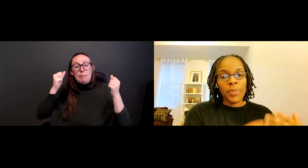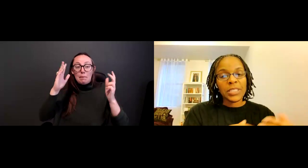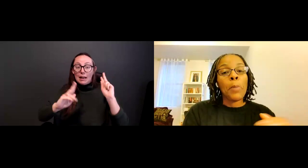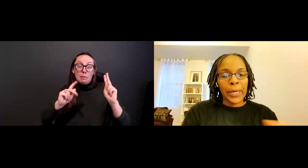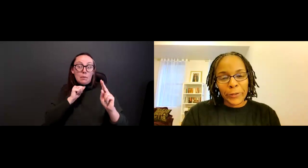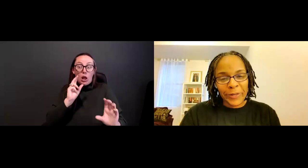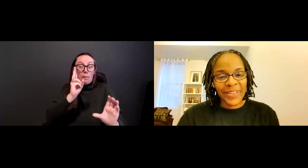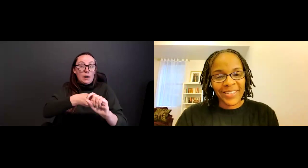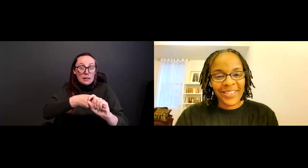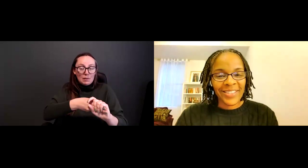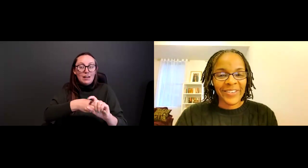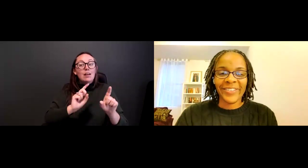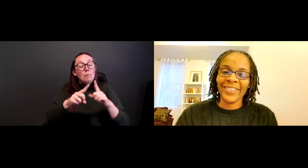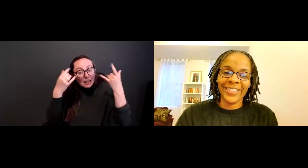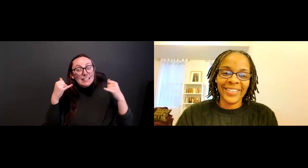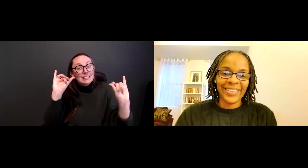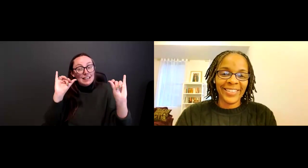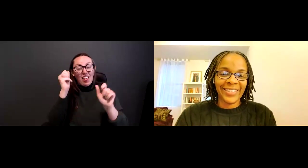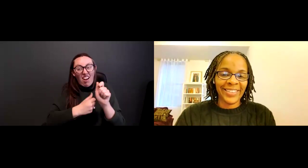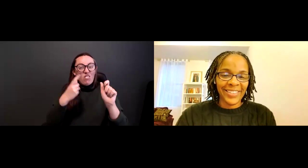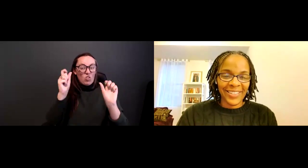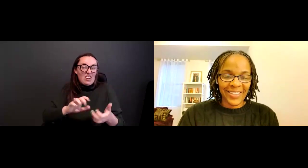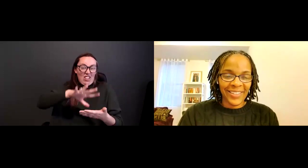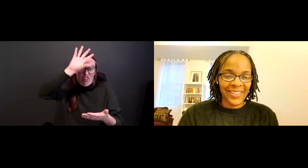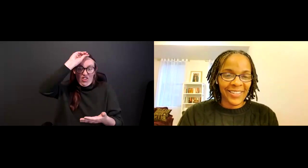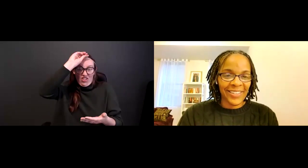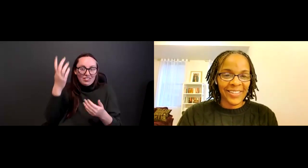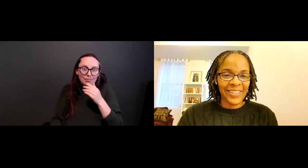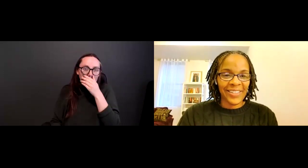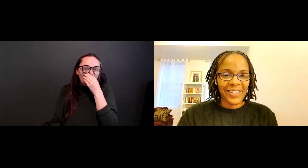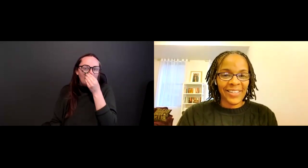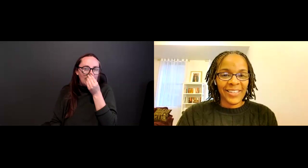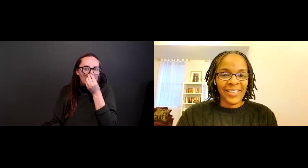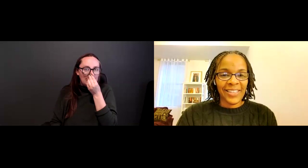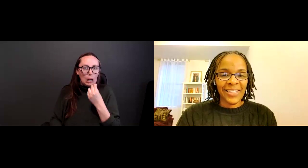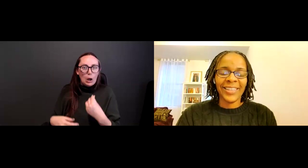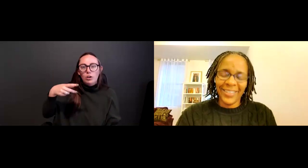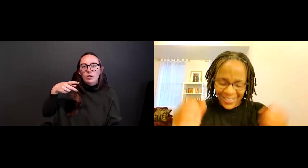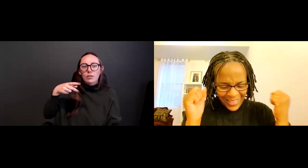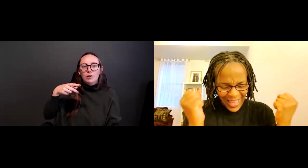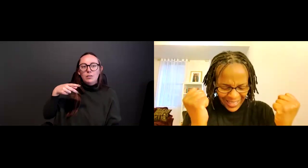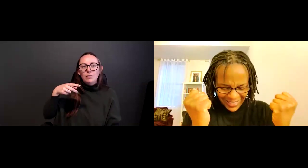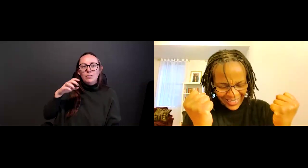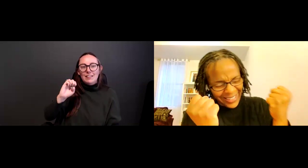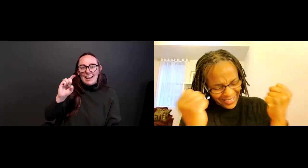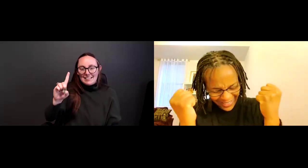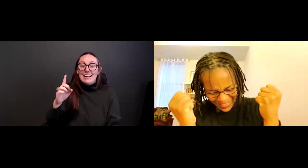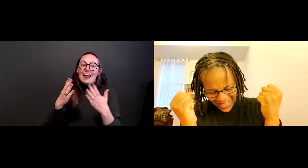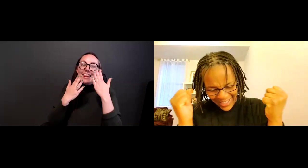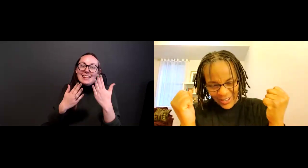something from it, because somebody will jump in. So. And thank you for persevering through your technology That's right. issues.